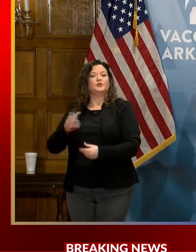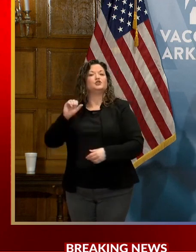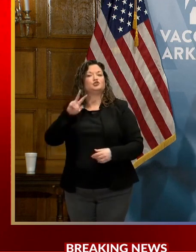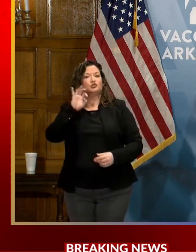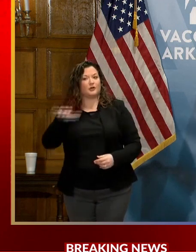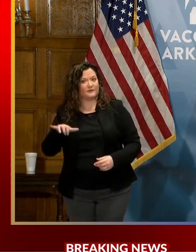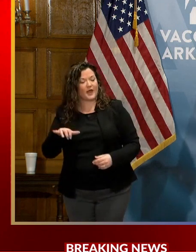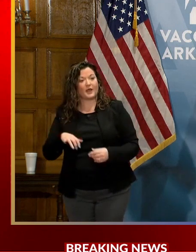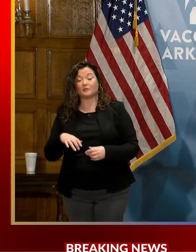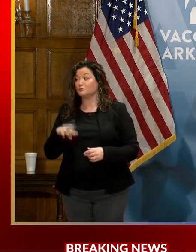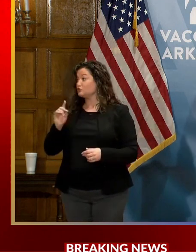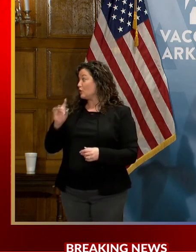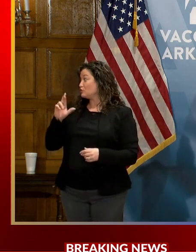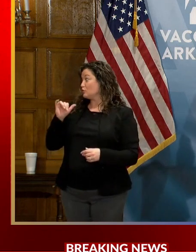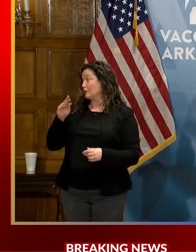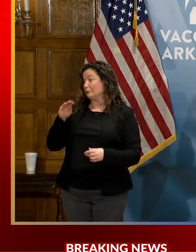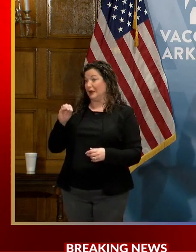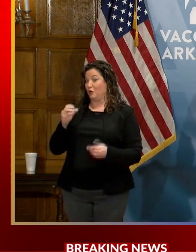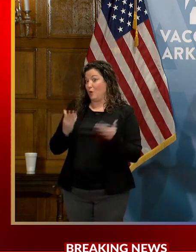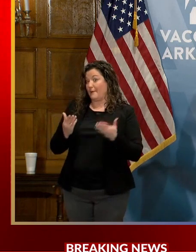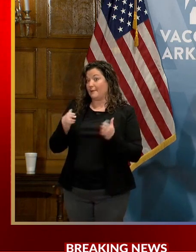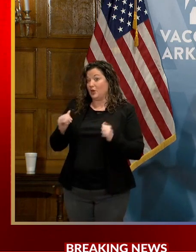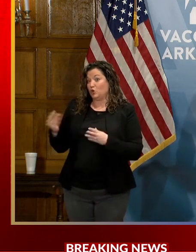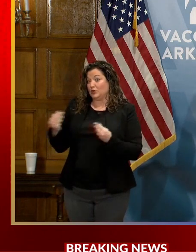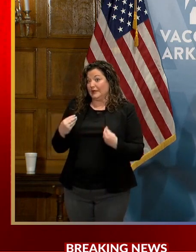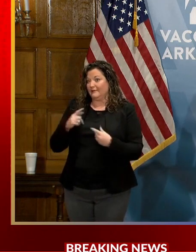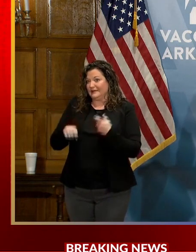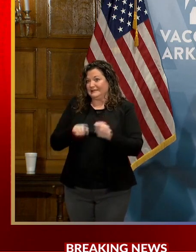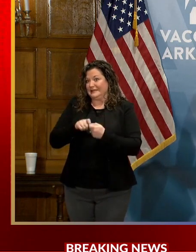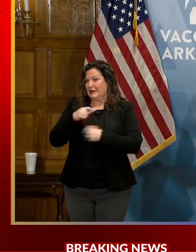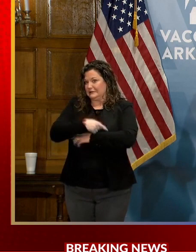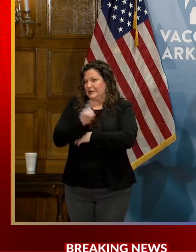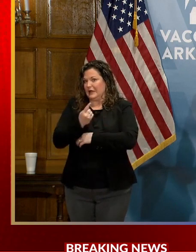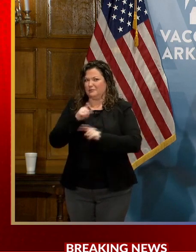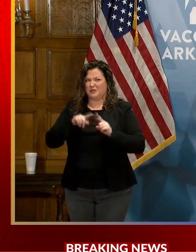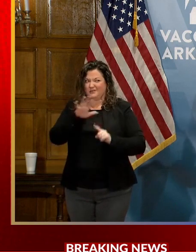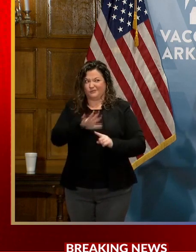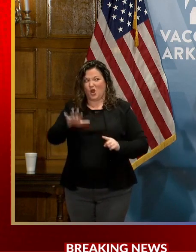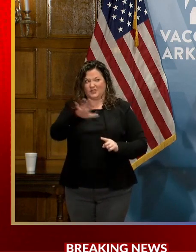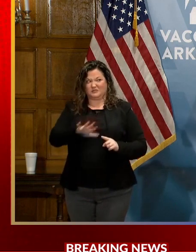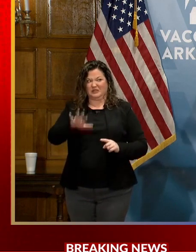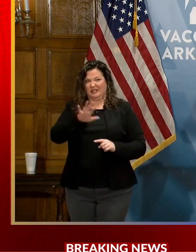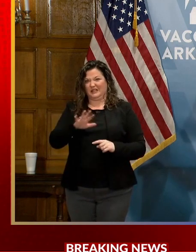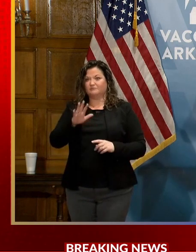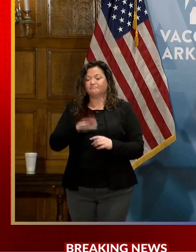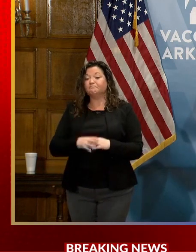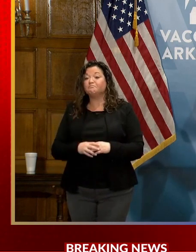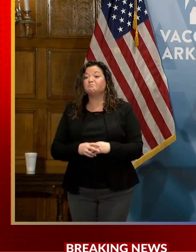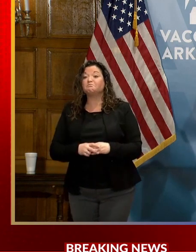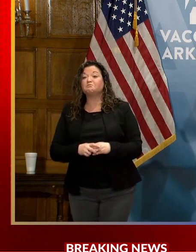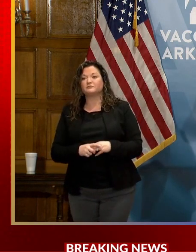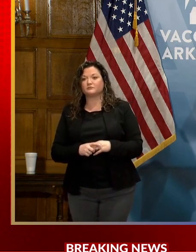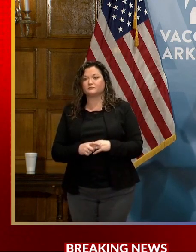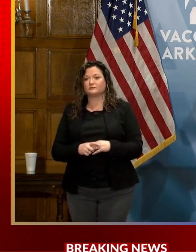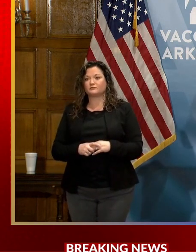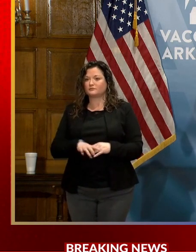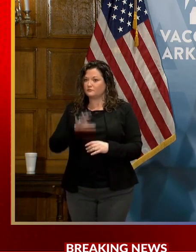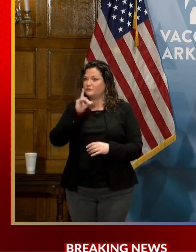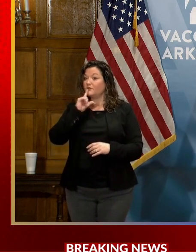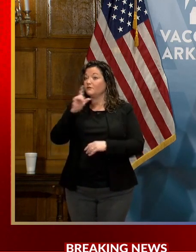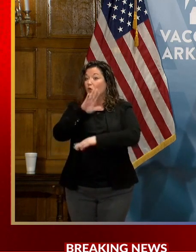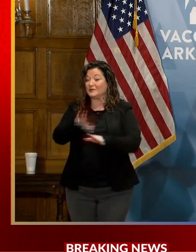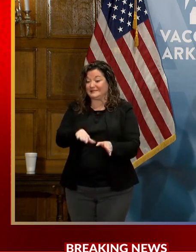taken. Dr. Romero could probably provide the precise date, but that's the approximate time. And then in terms of the